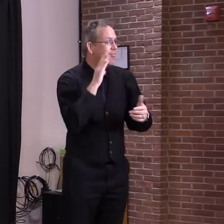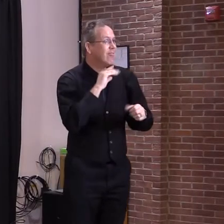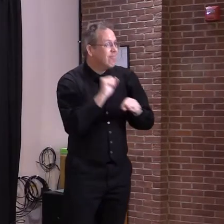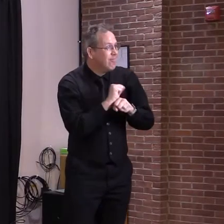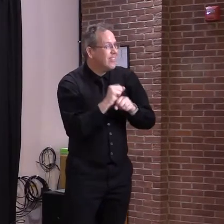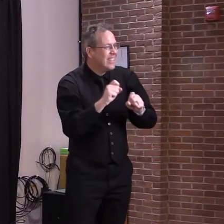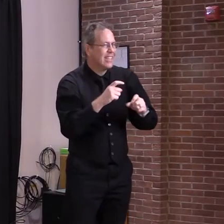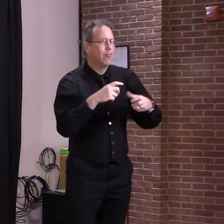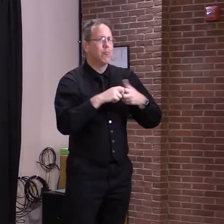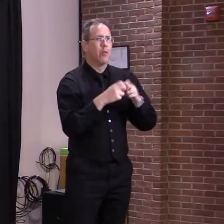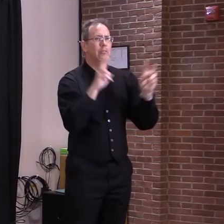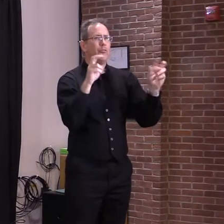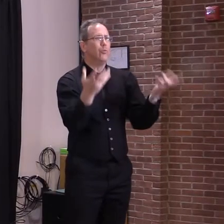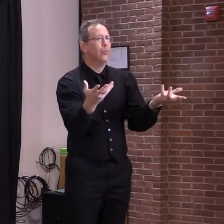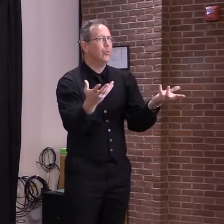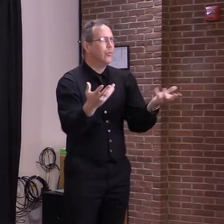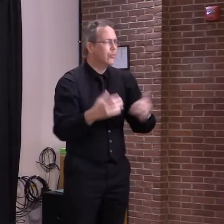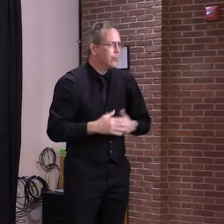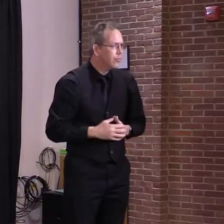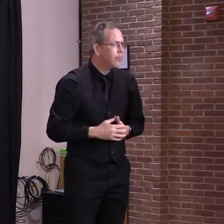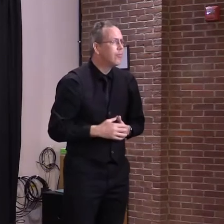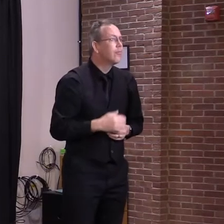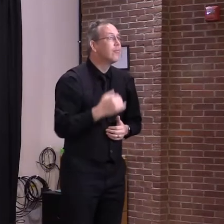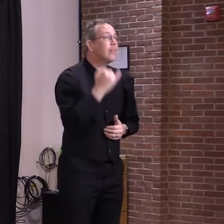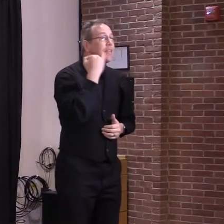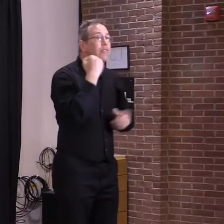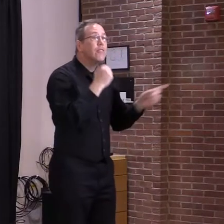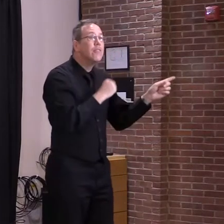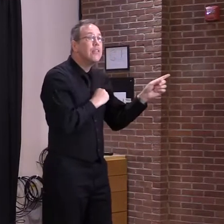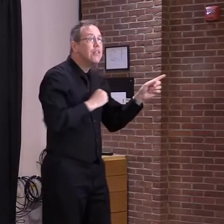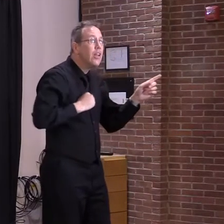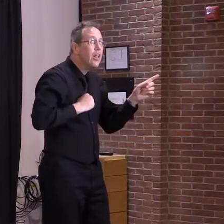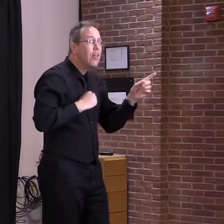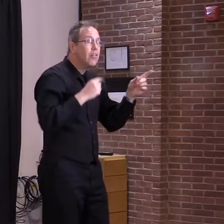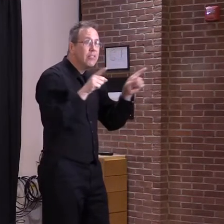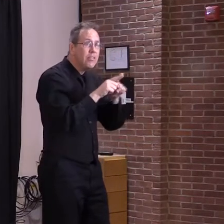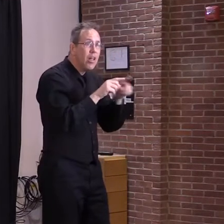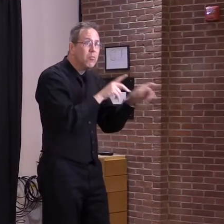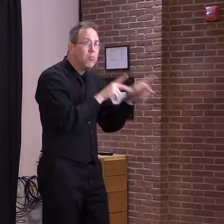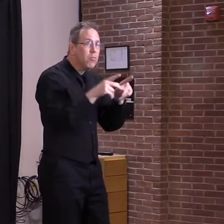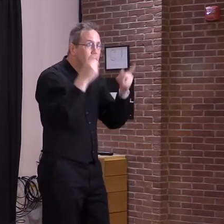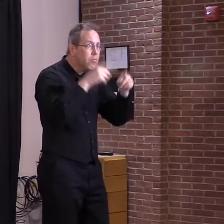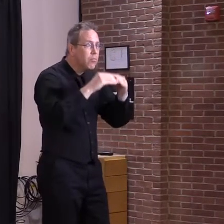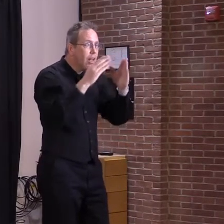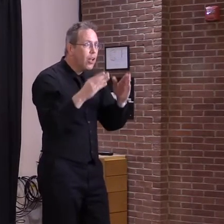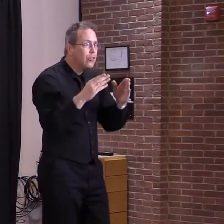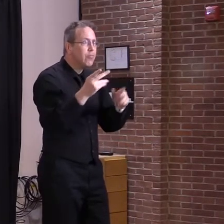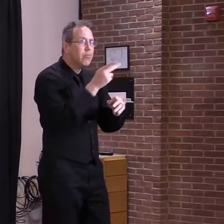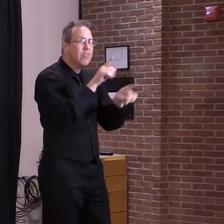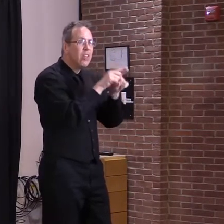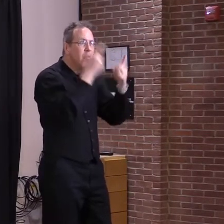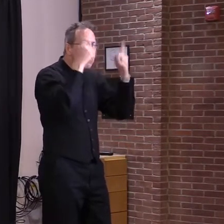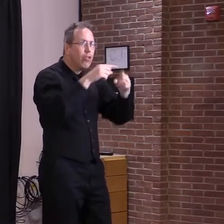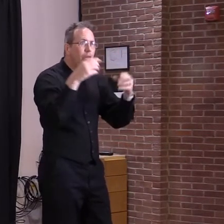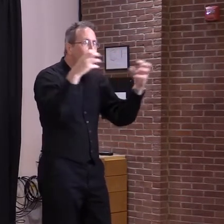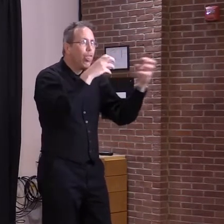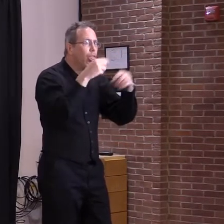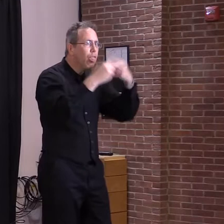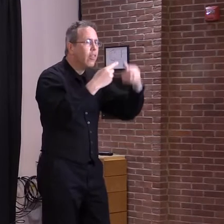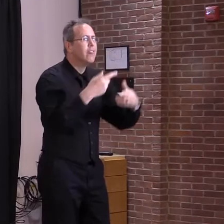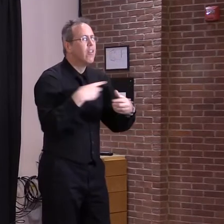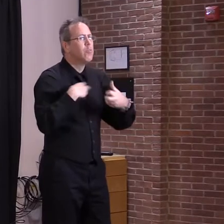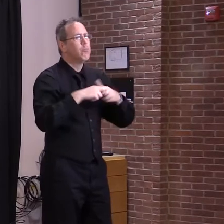Senate passes it in the same manner, then we have a real problem. The U.S. Congress is also looking at an